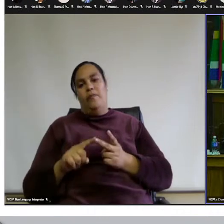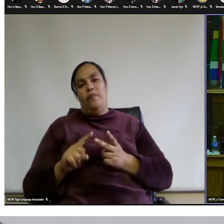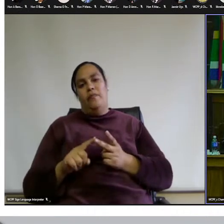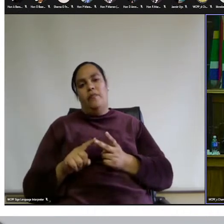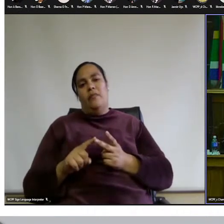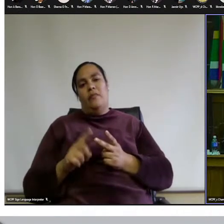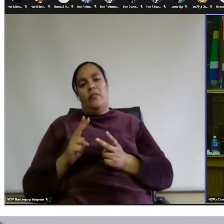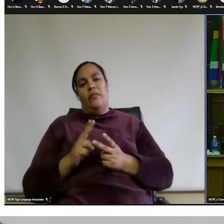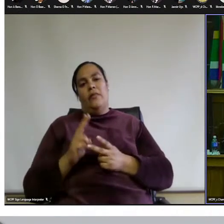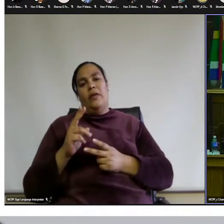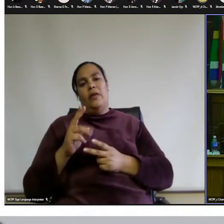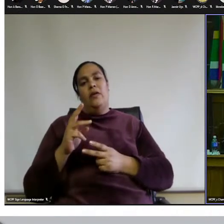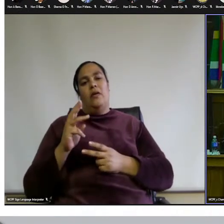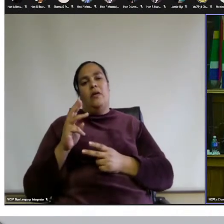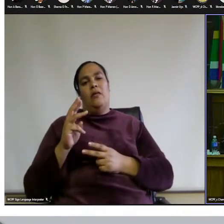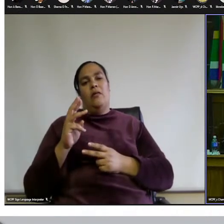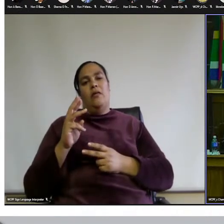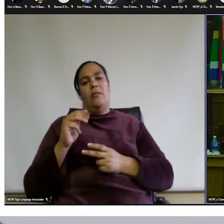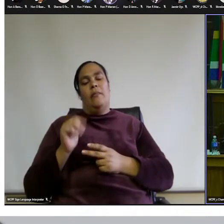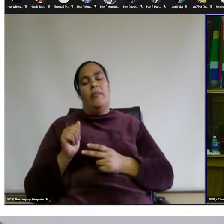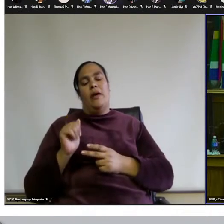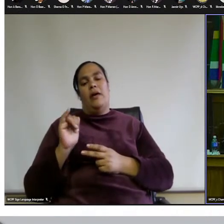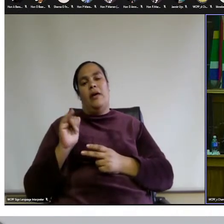recognize Honourable Makamba Bhotia.